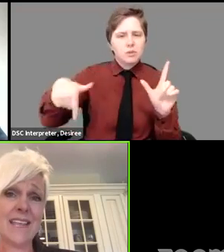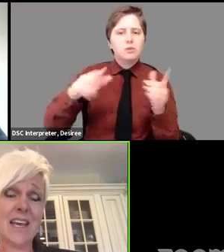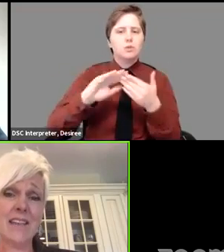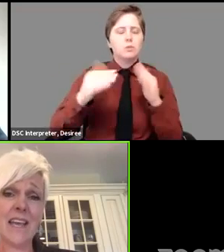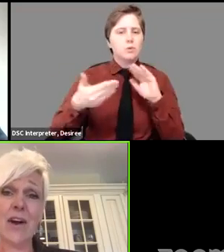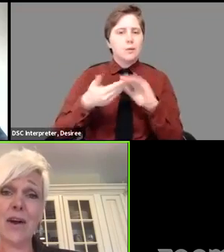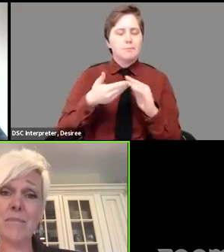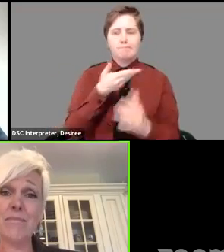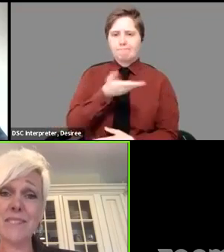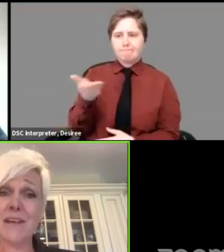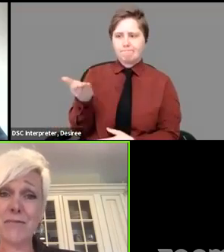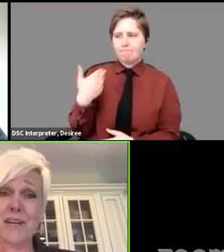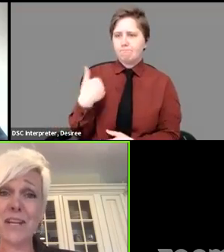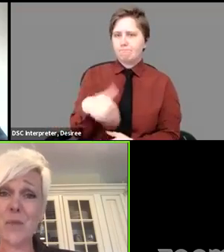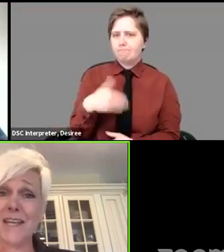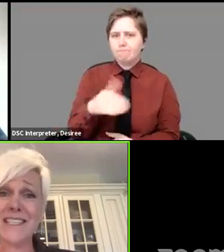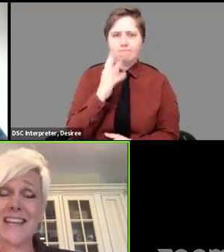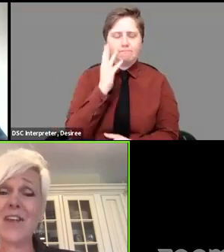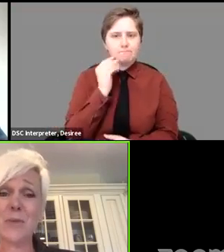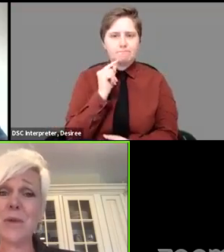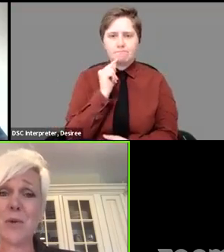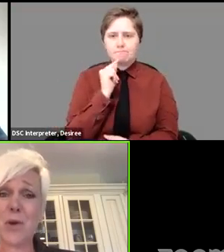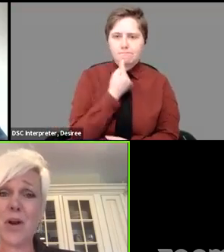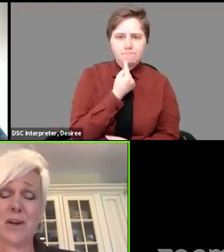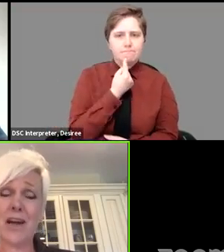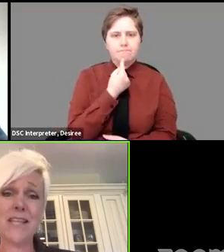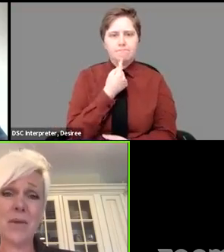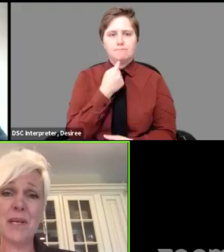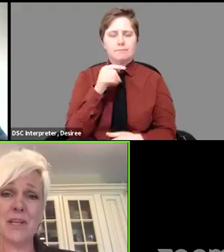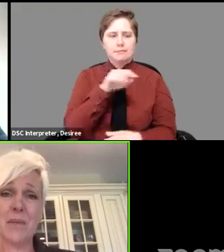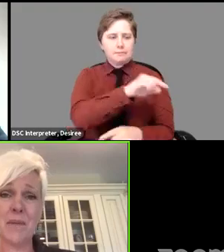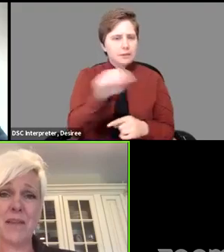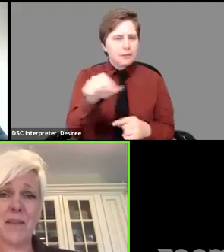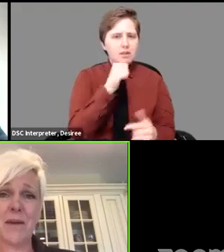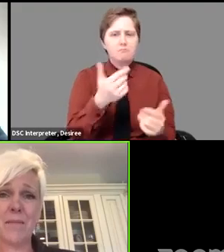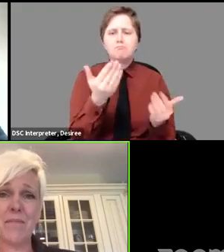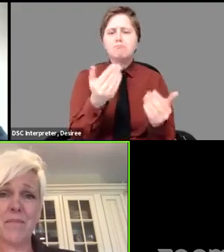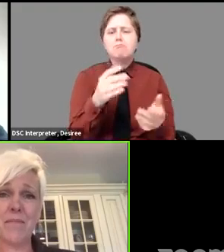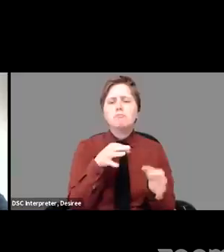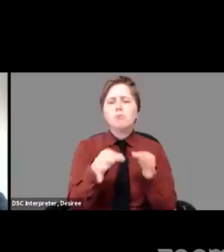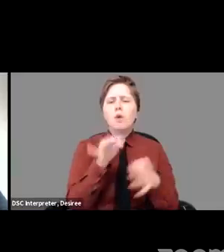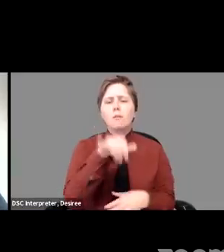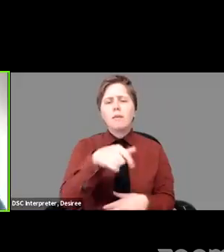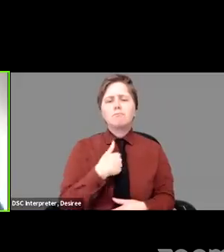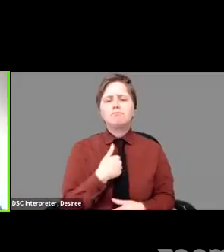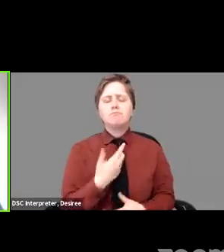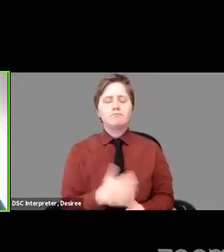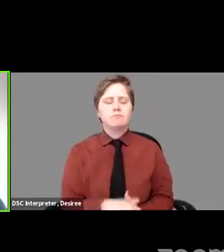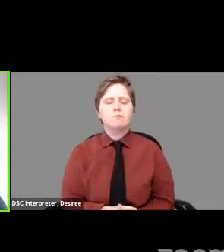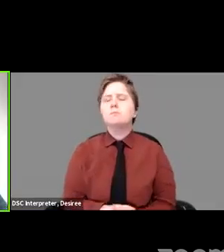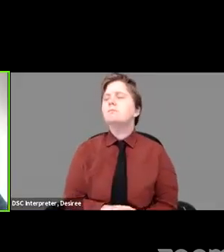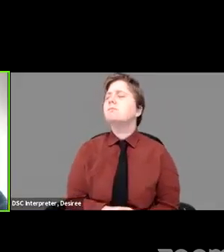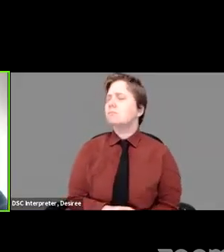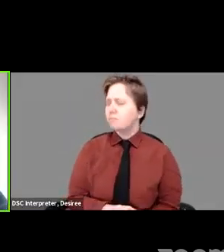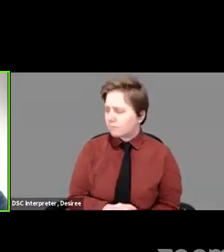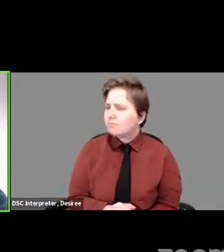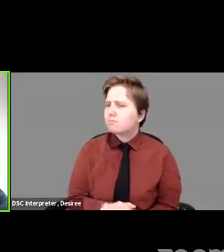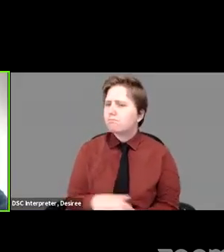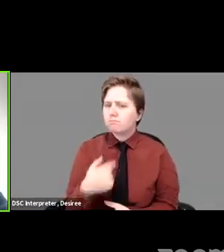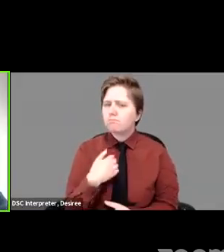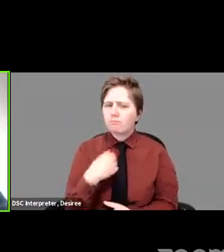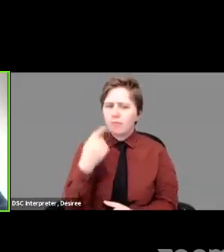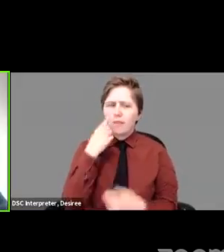and they are suffering in ways that other people are not. Tell me a little bit about that. Yeah, I think it's important